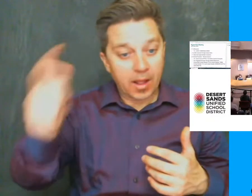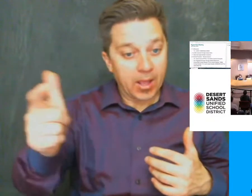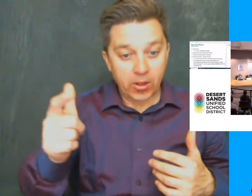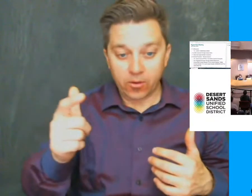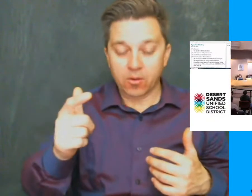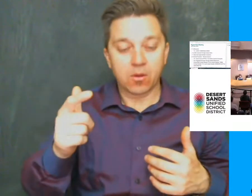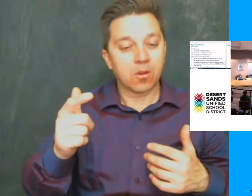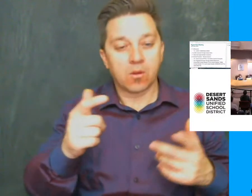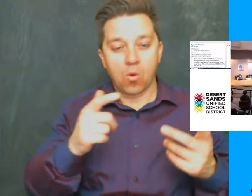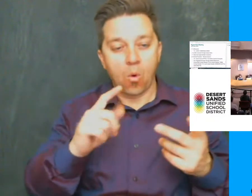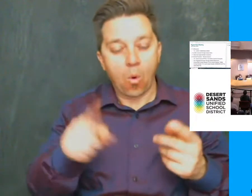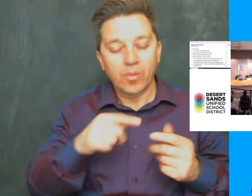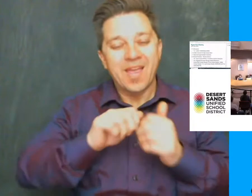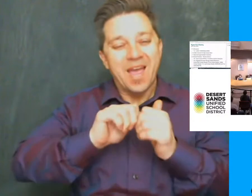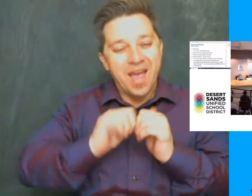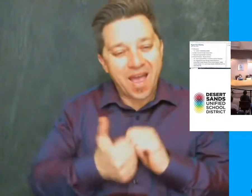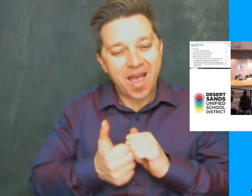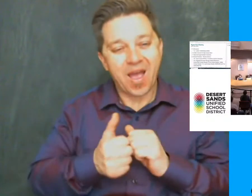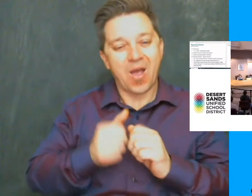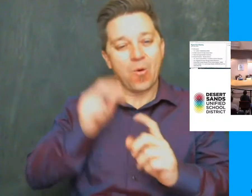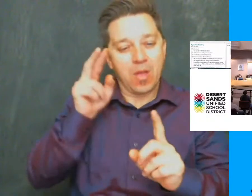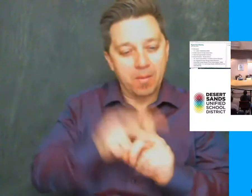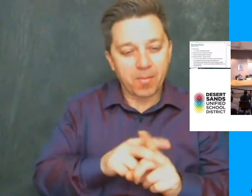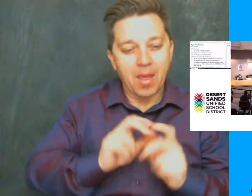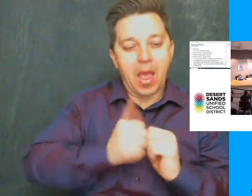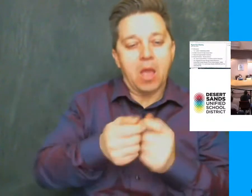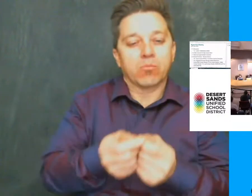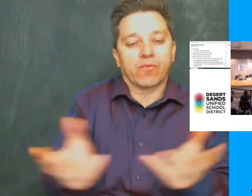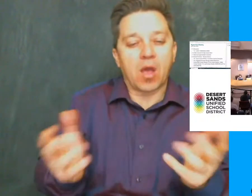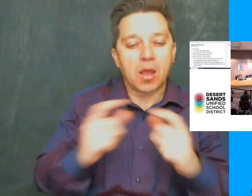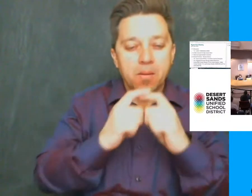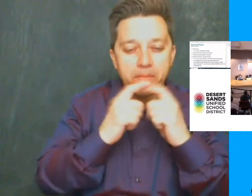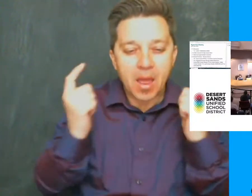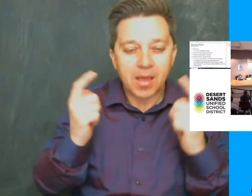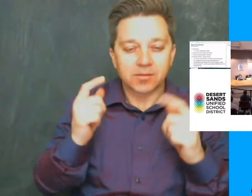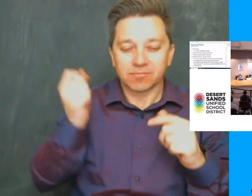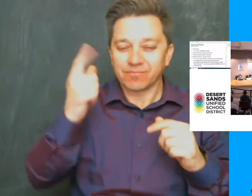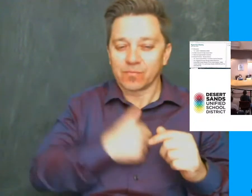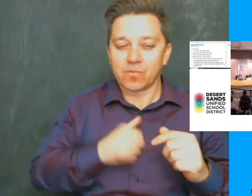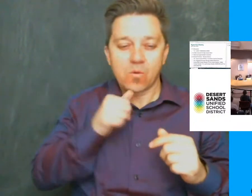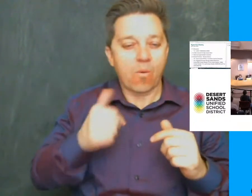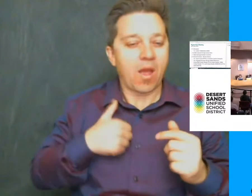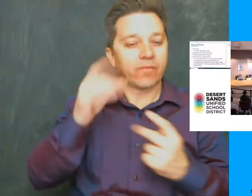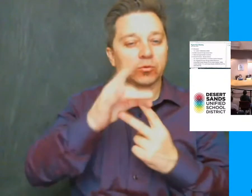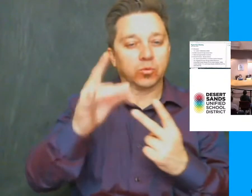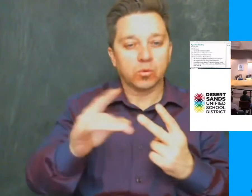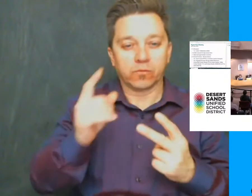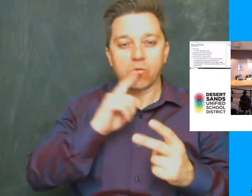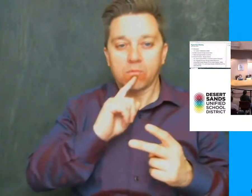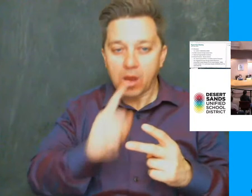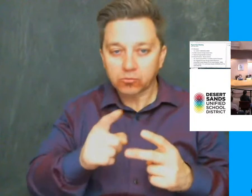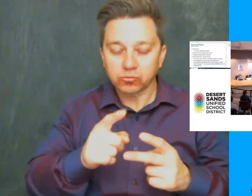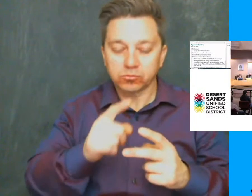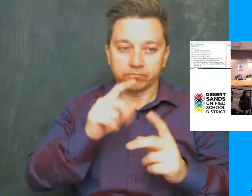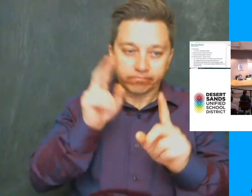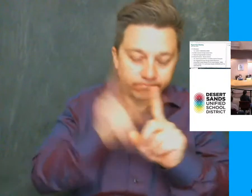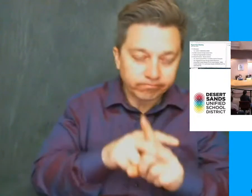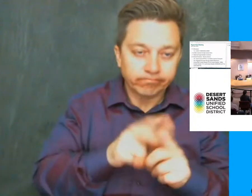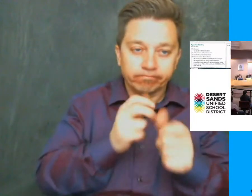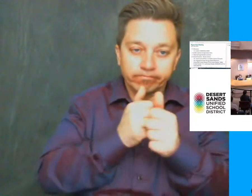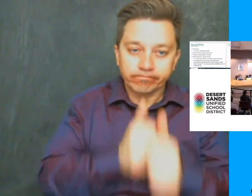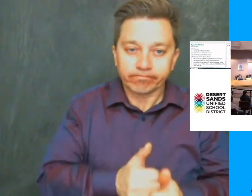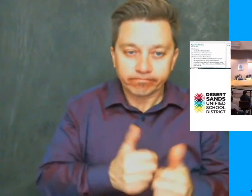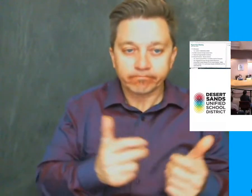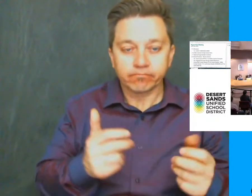it's implemented, like how you provide masks and how you do different things. We don't have a choice in actually implementing it. Students must